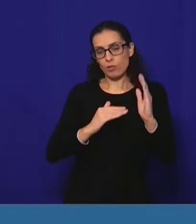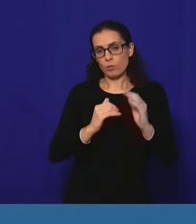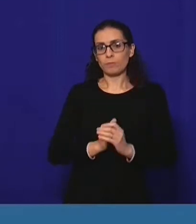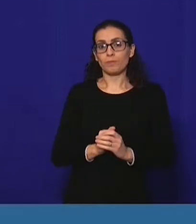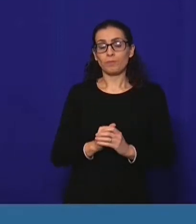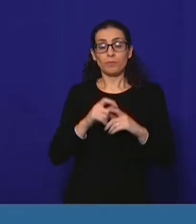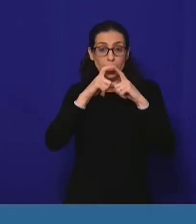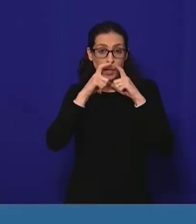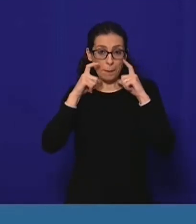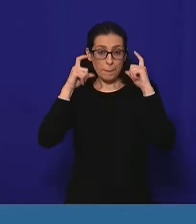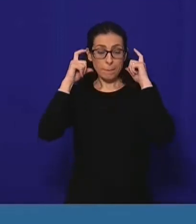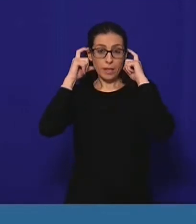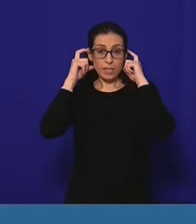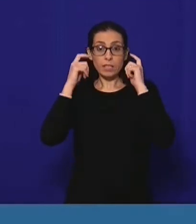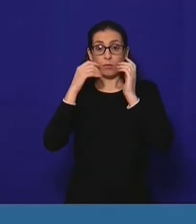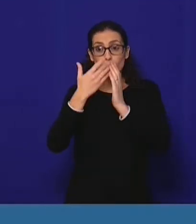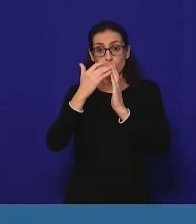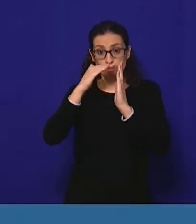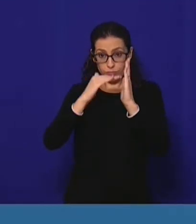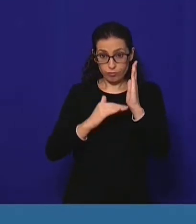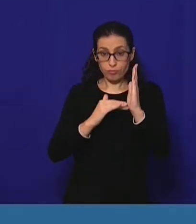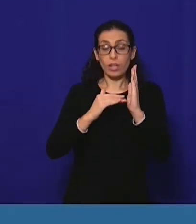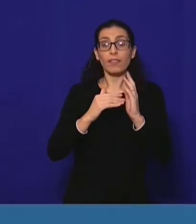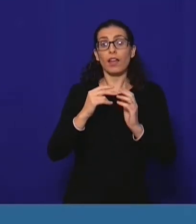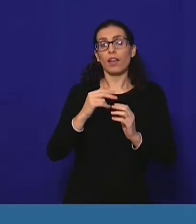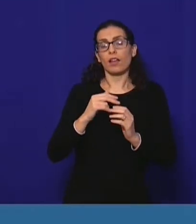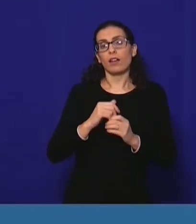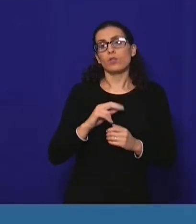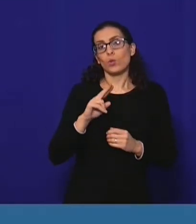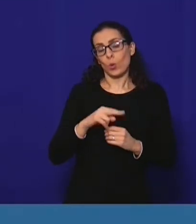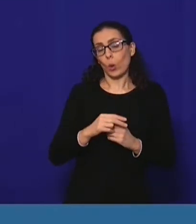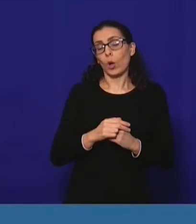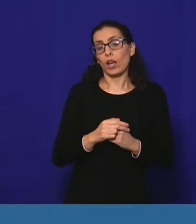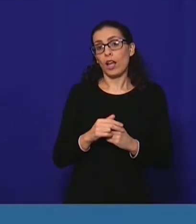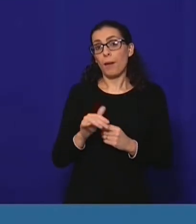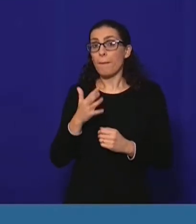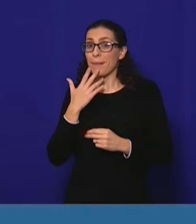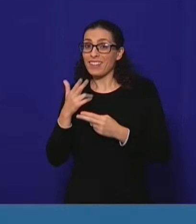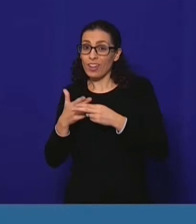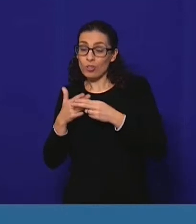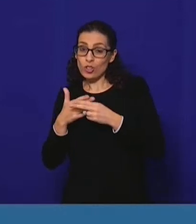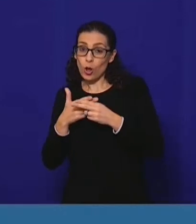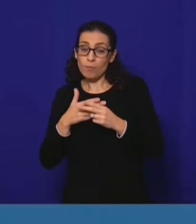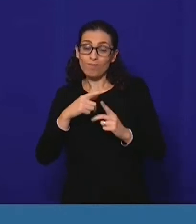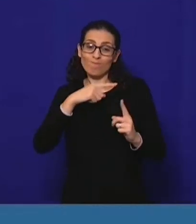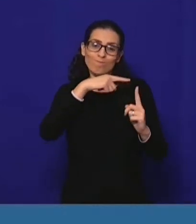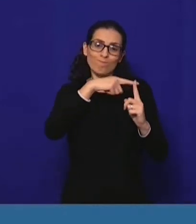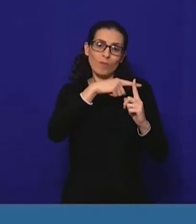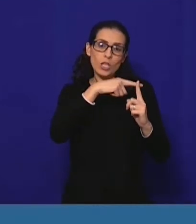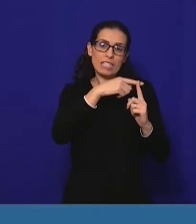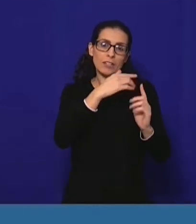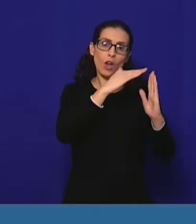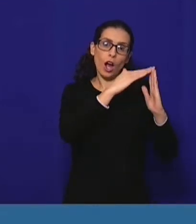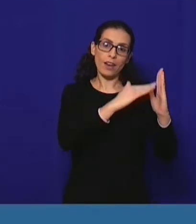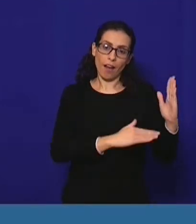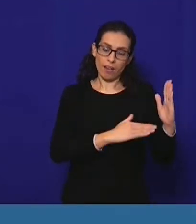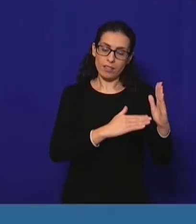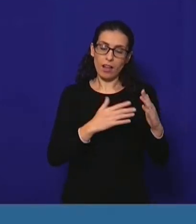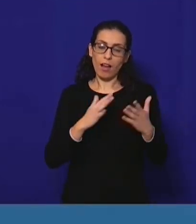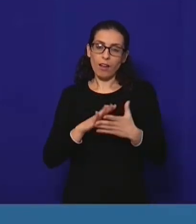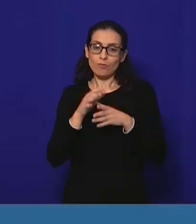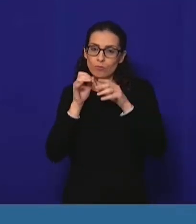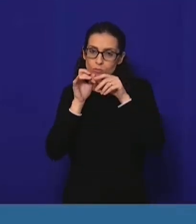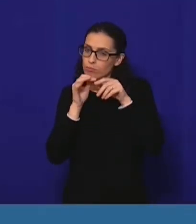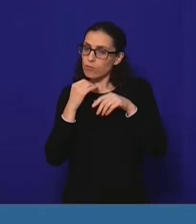tal-maskri, infatti qed joħorġu iktar studji fejn juru li l-użu tal-maskri tista' propju tnaqqas il-rata